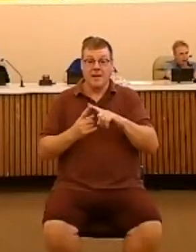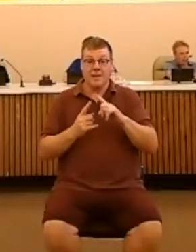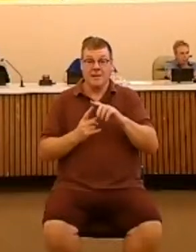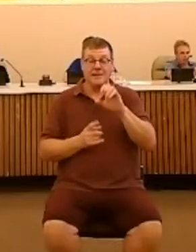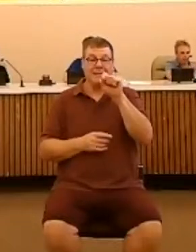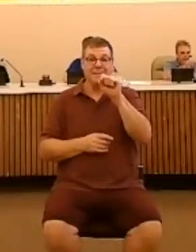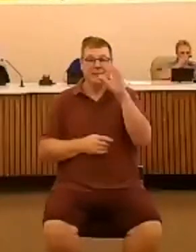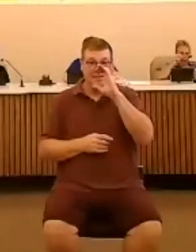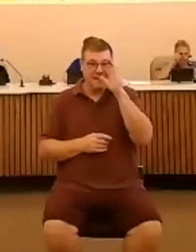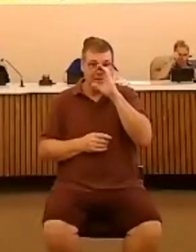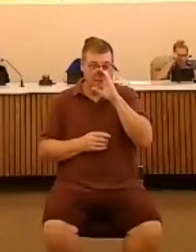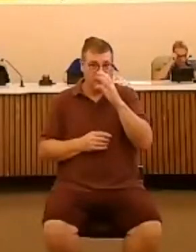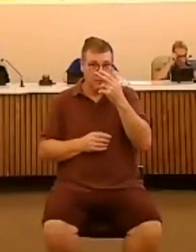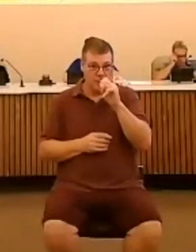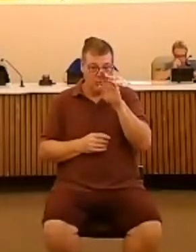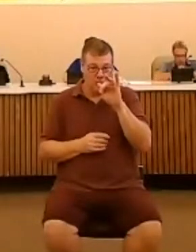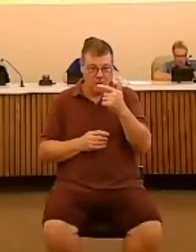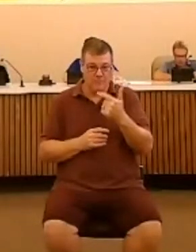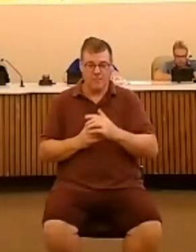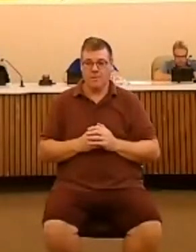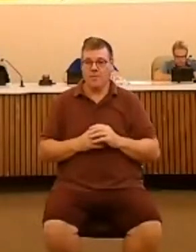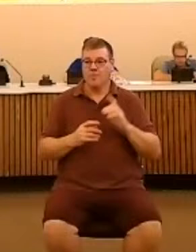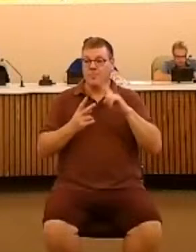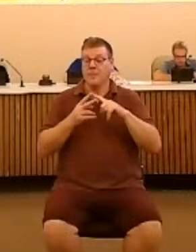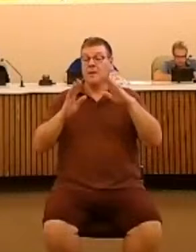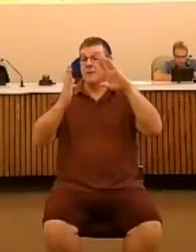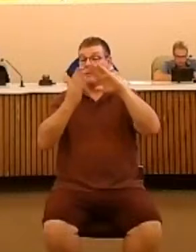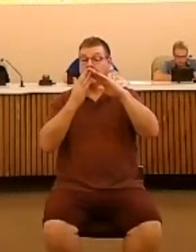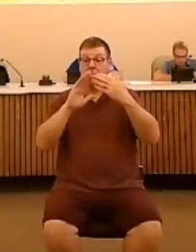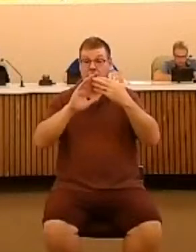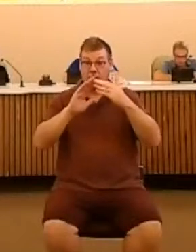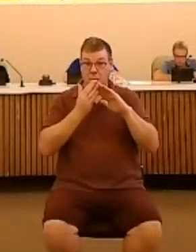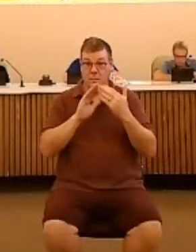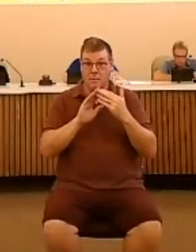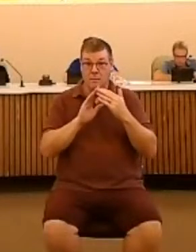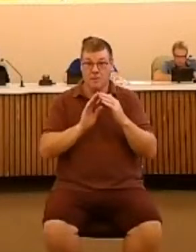hearing. There's the